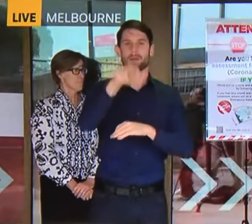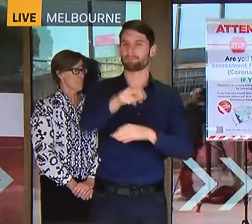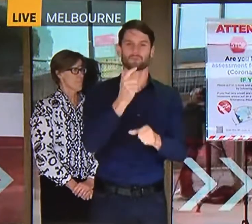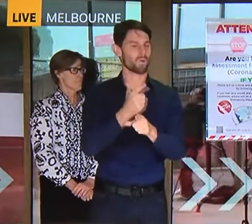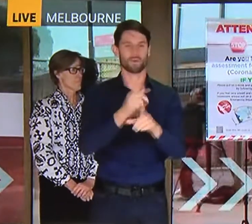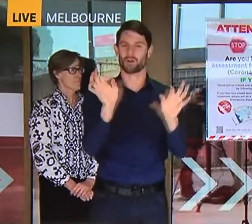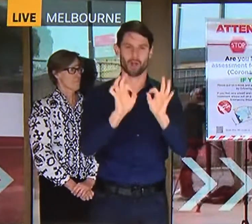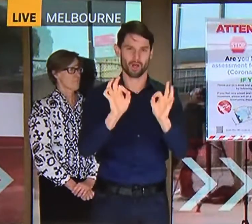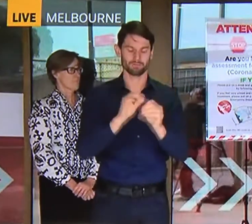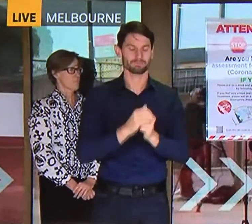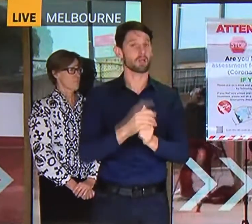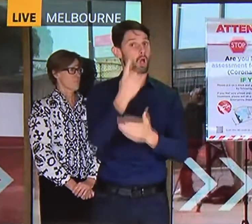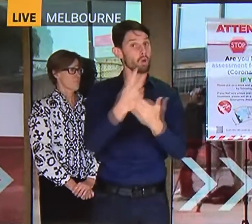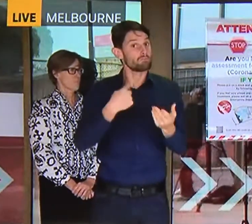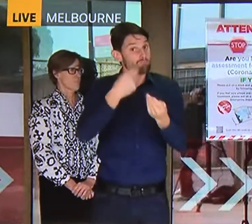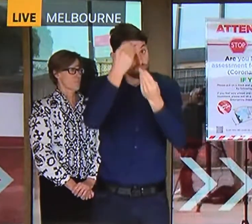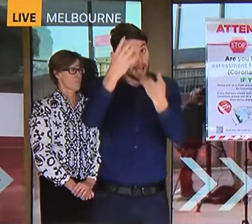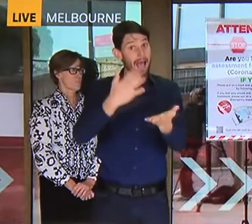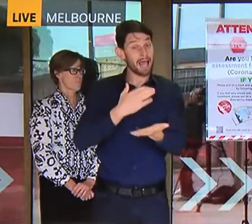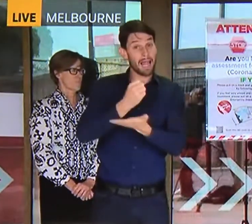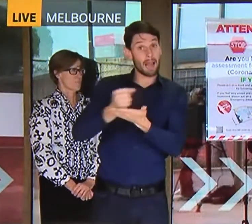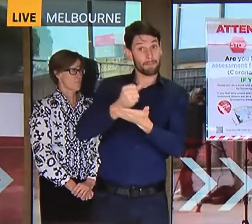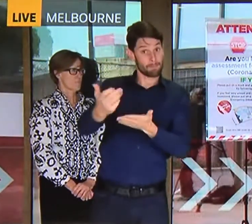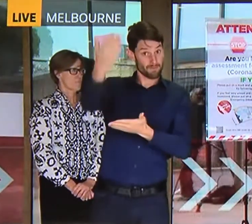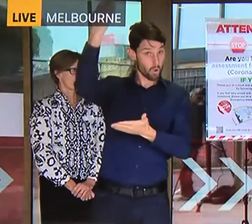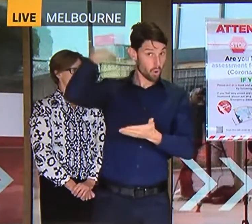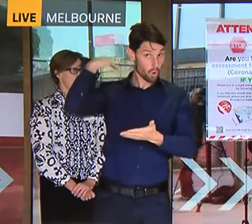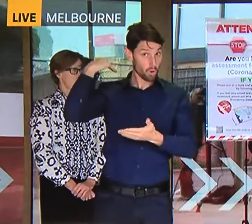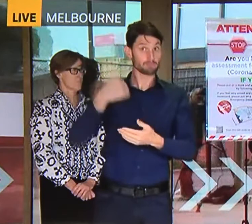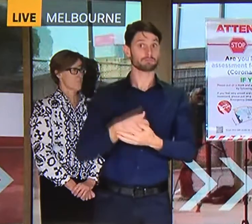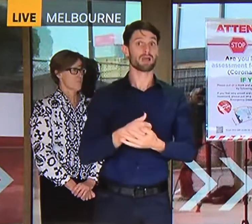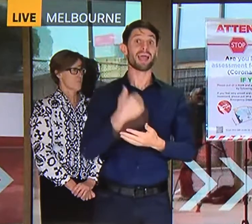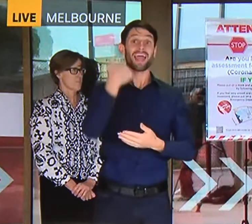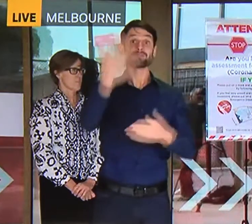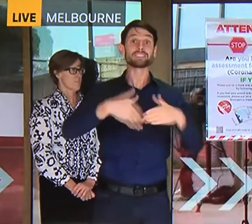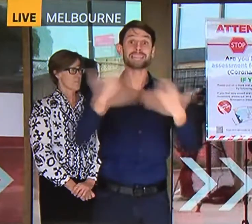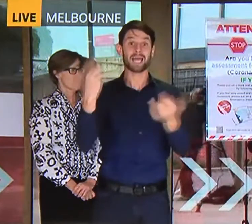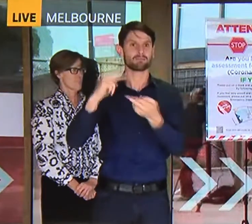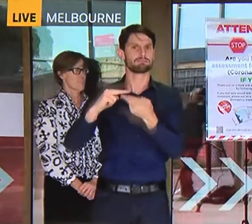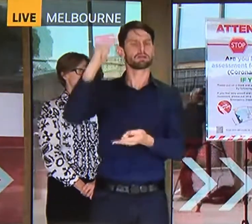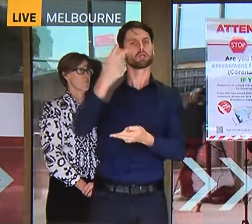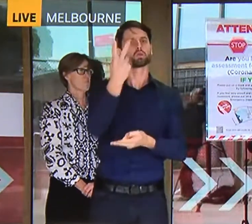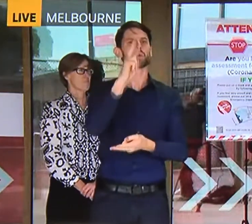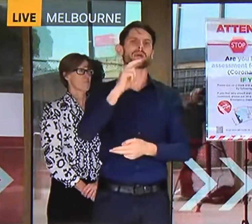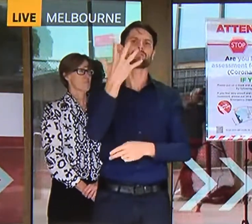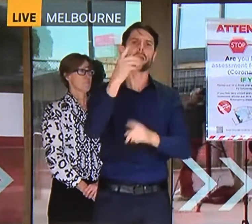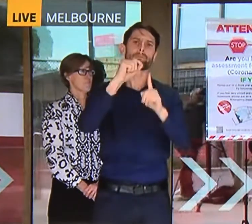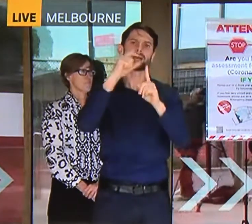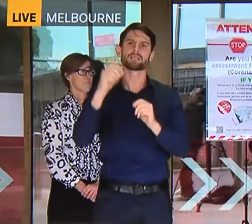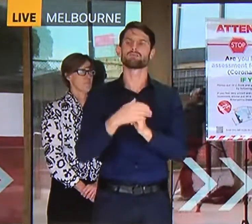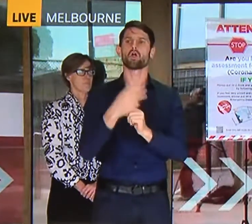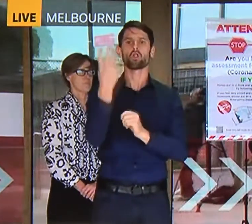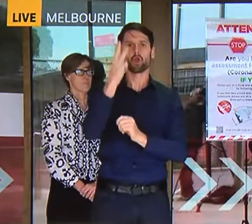our numbers have reduced from 25 to 30% growth a day to the low teens down